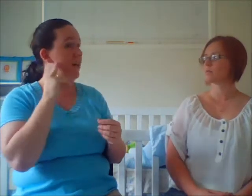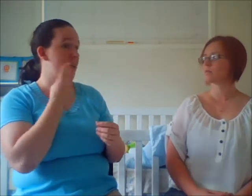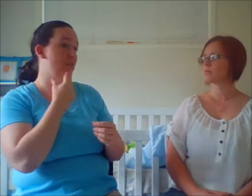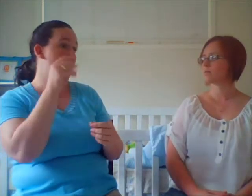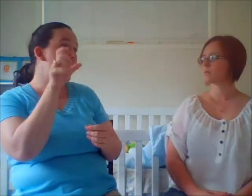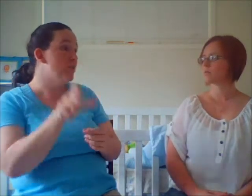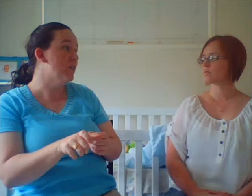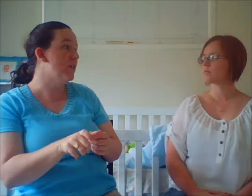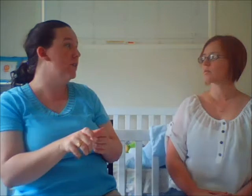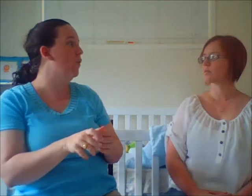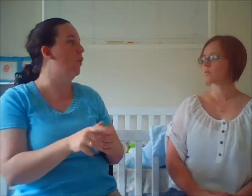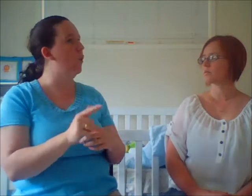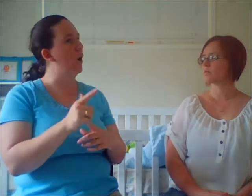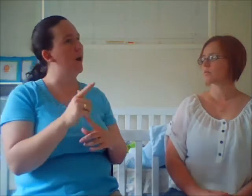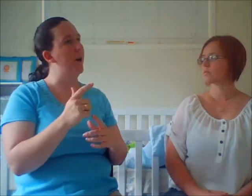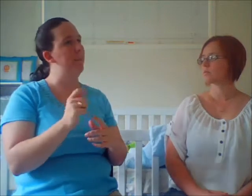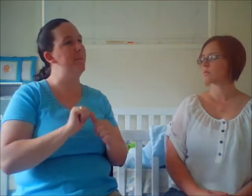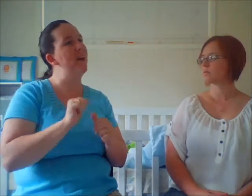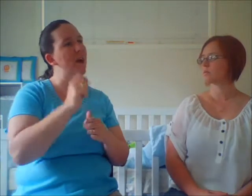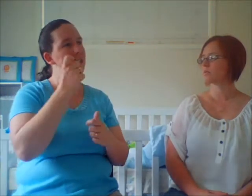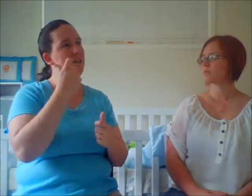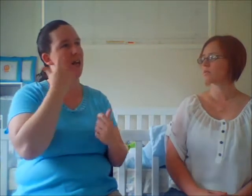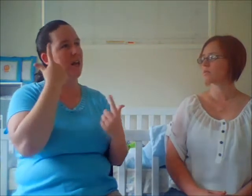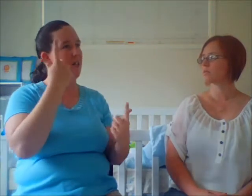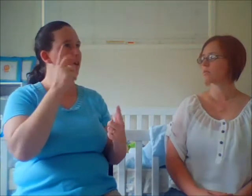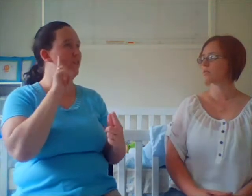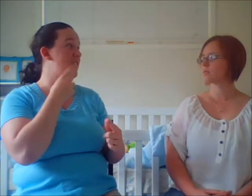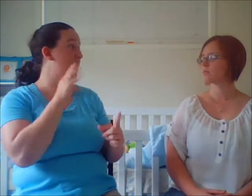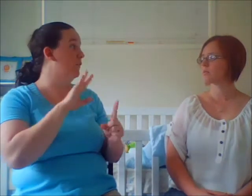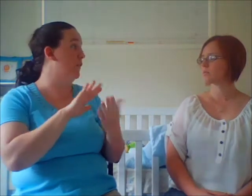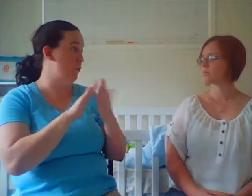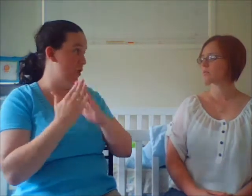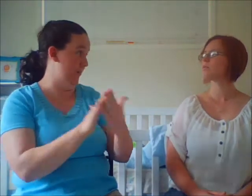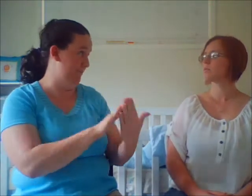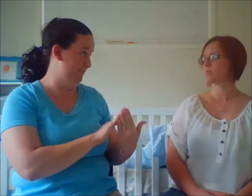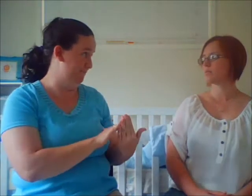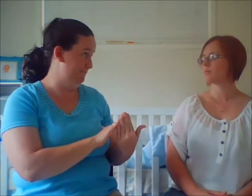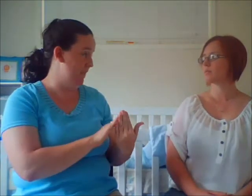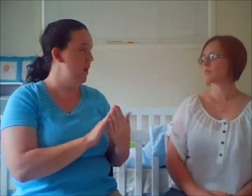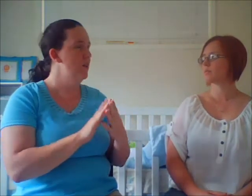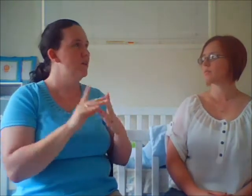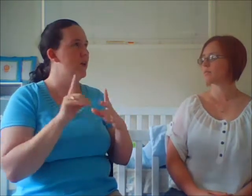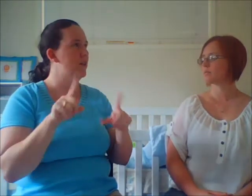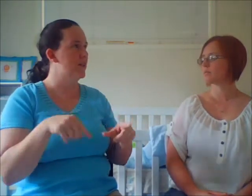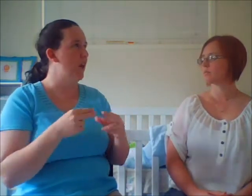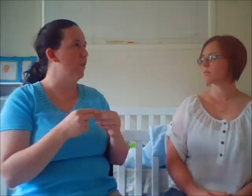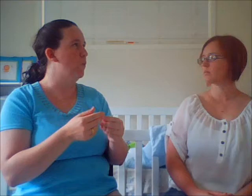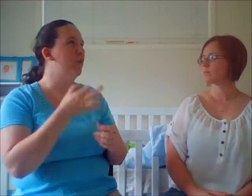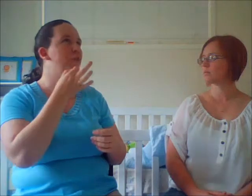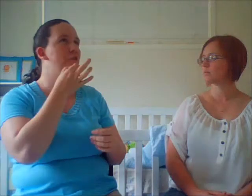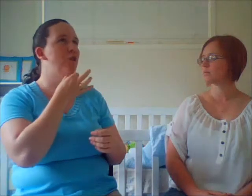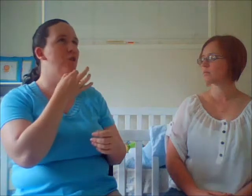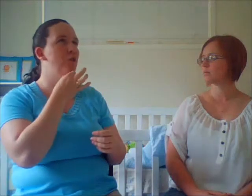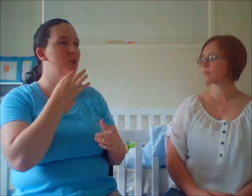deaf person or a better understanding of the deaf community. Mm-hmm. So to start with, what are a few